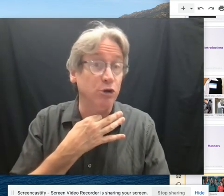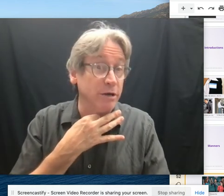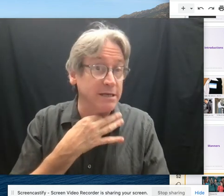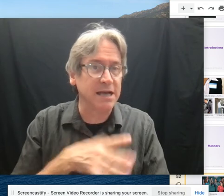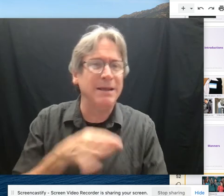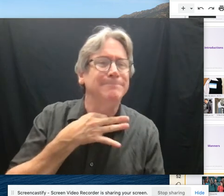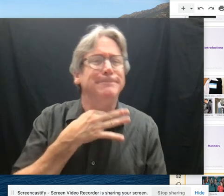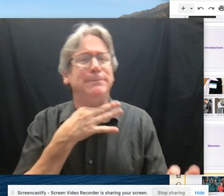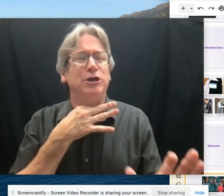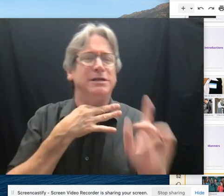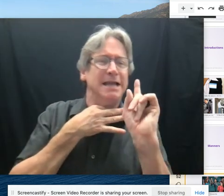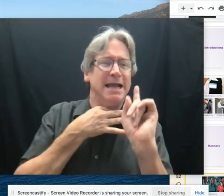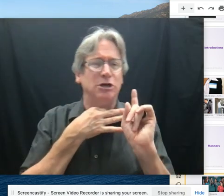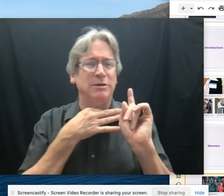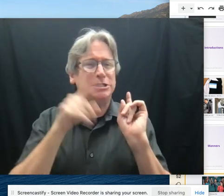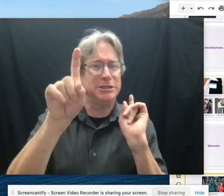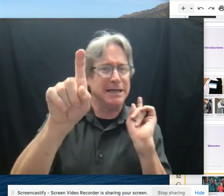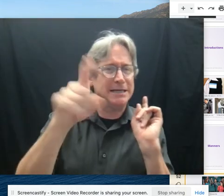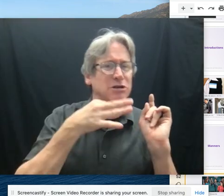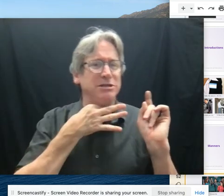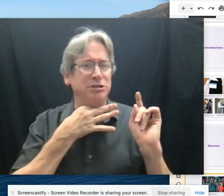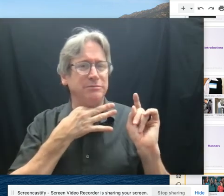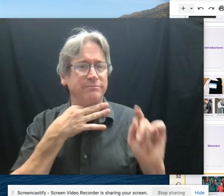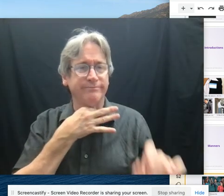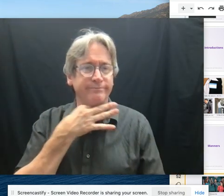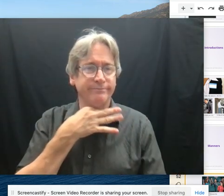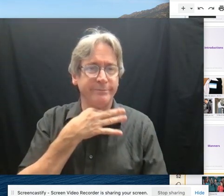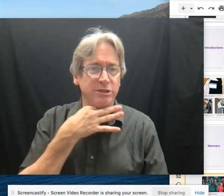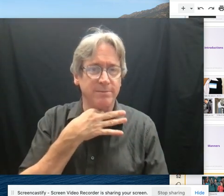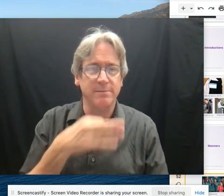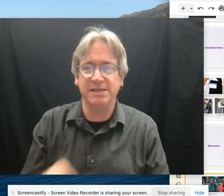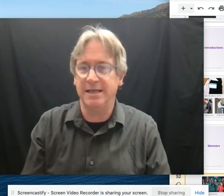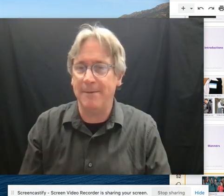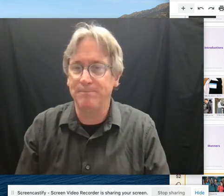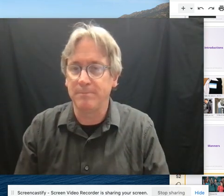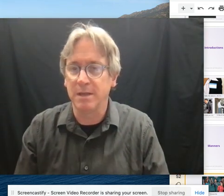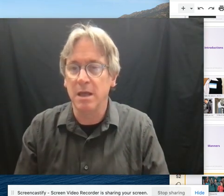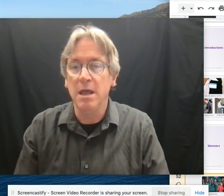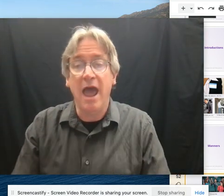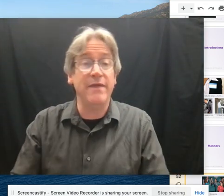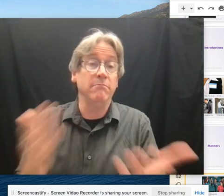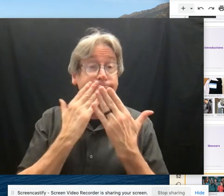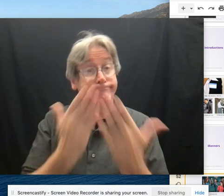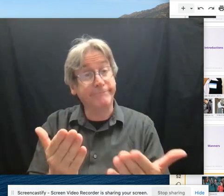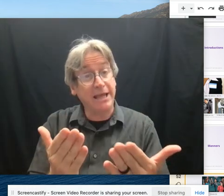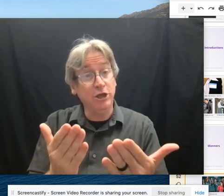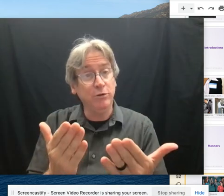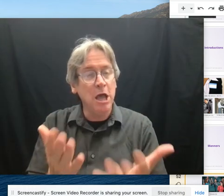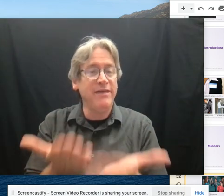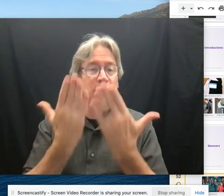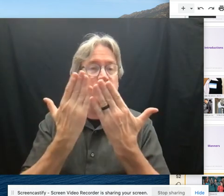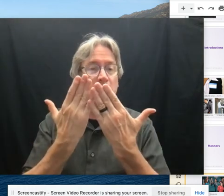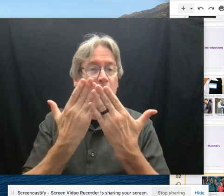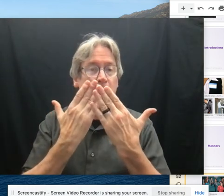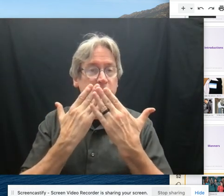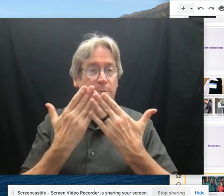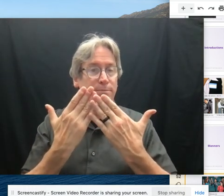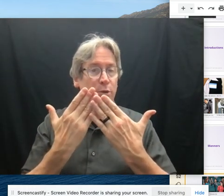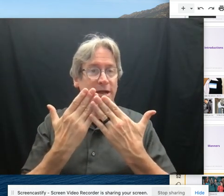for curious. I'm curious. Can I ask a question? You'll sometimes see that. And then thank you. Thank